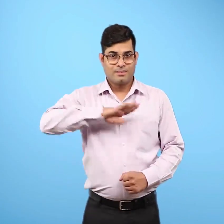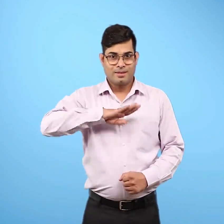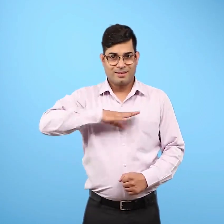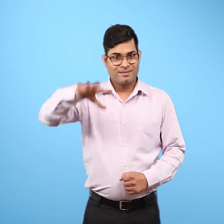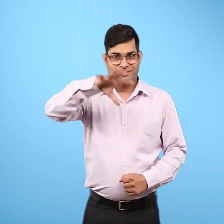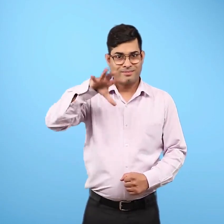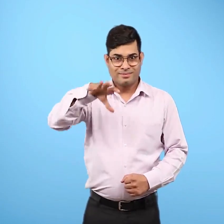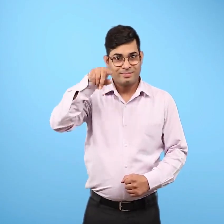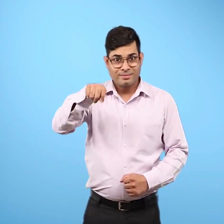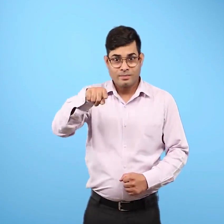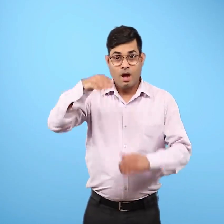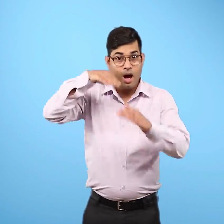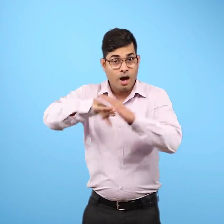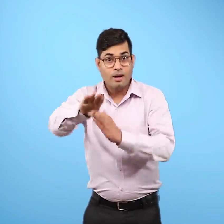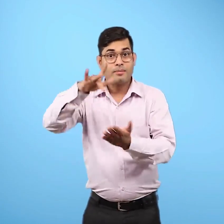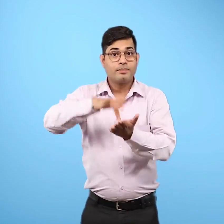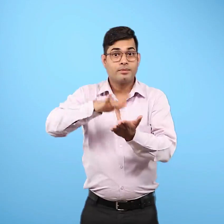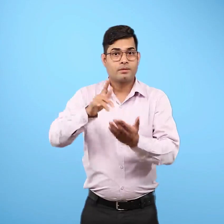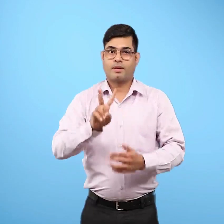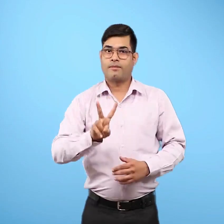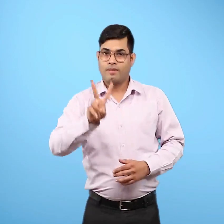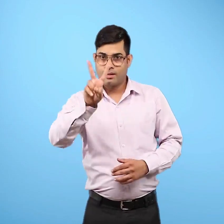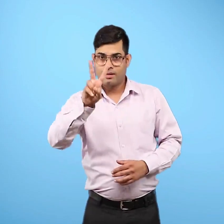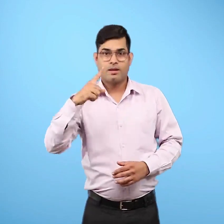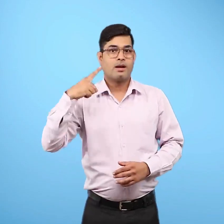Farmers in Vidarbha, Maharashtra.